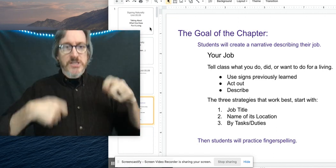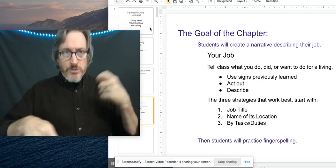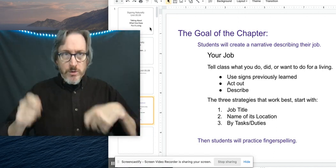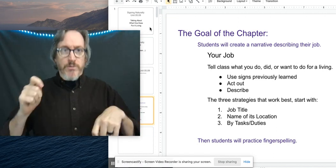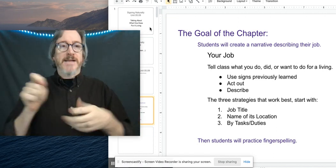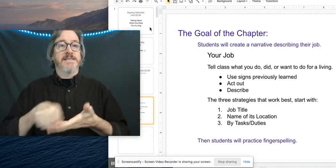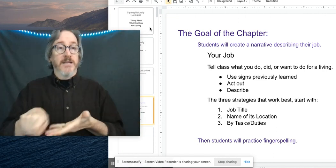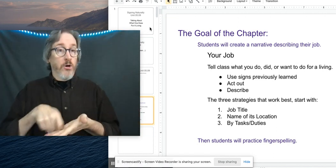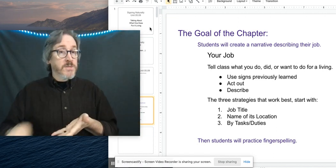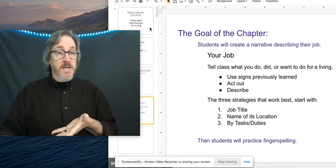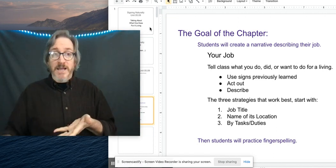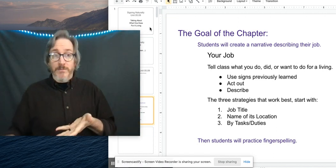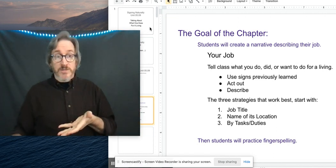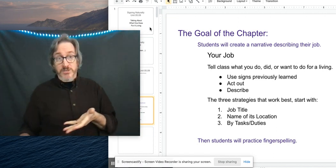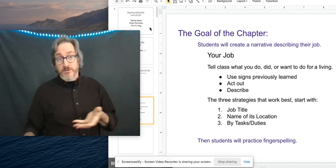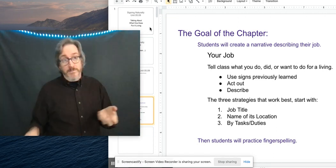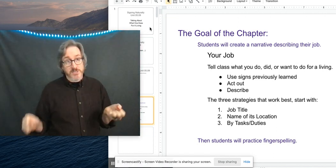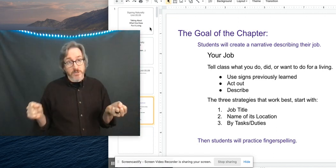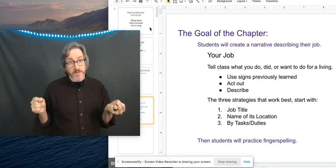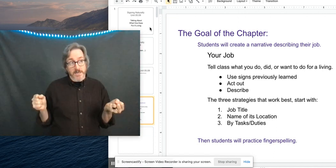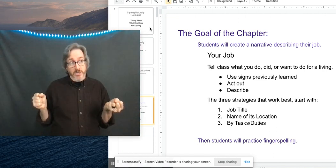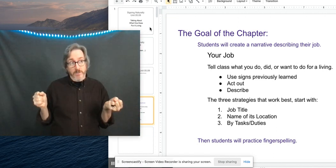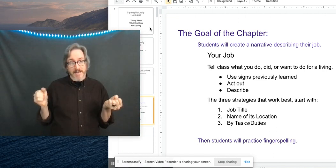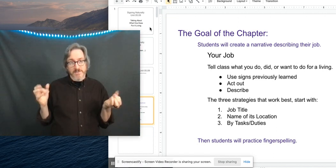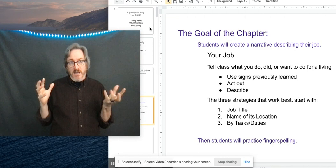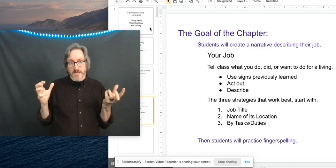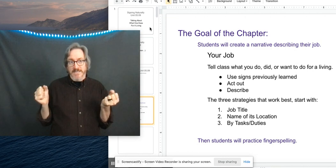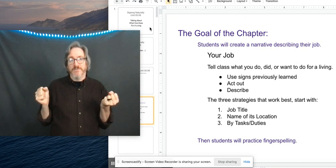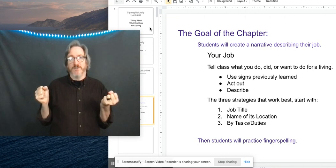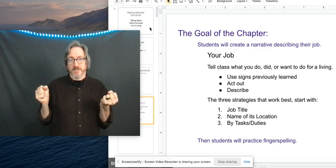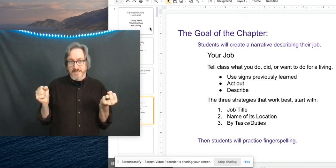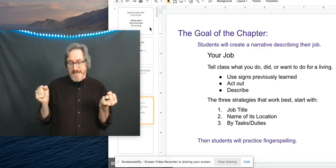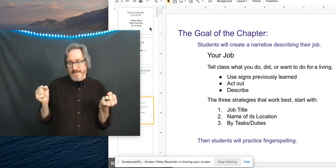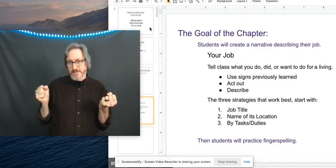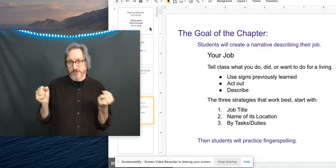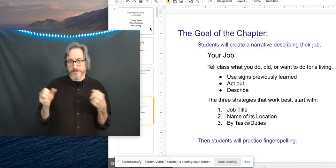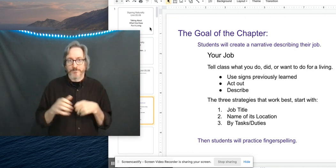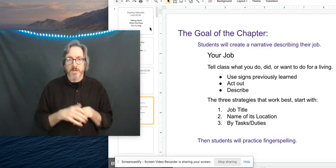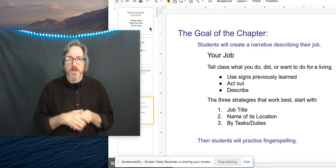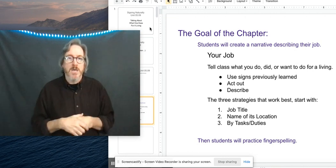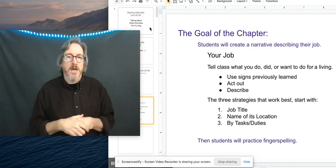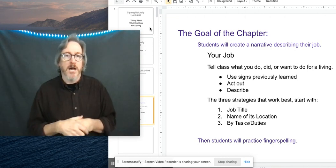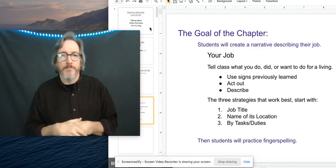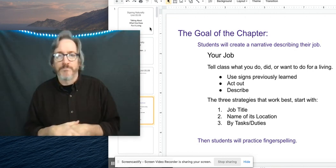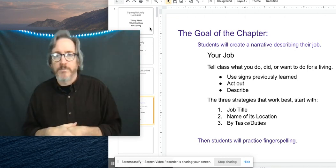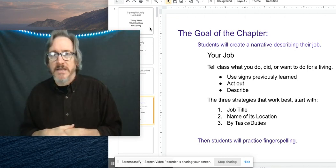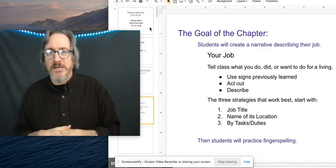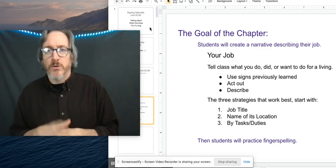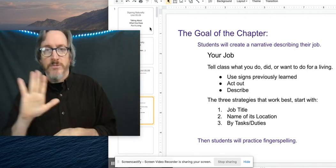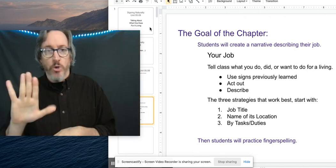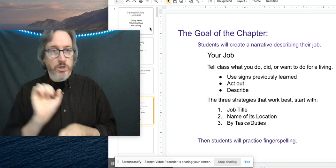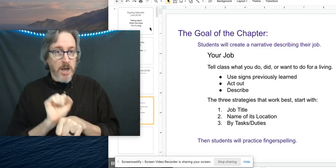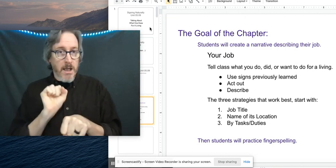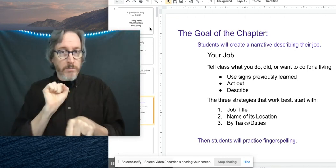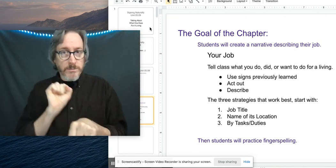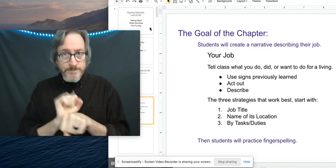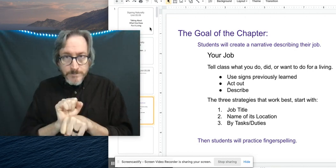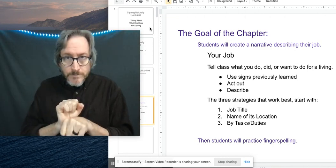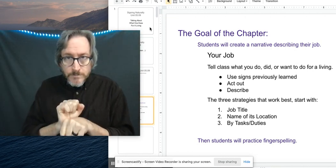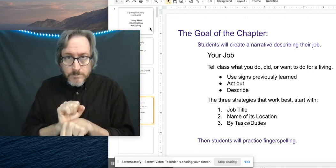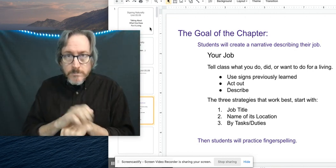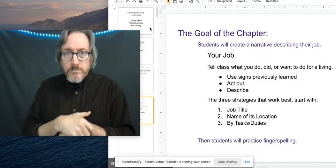thinking this through and practicing and almost coming up with a script so that you have a default to answer. So your